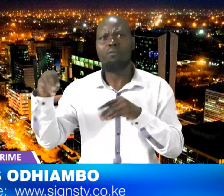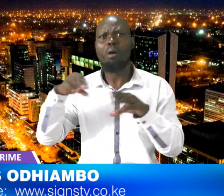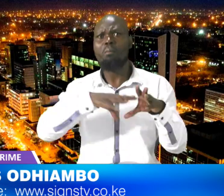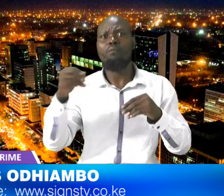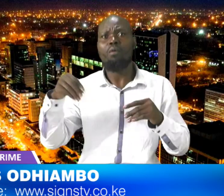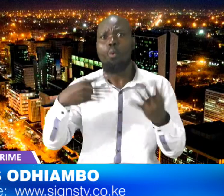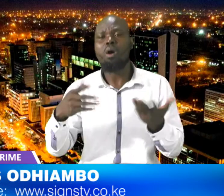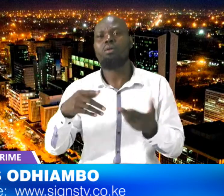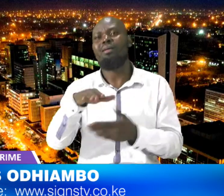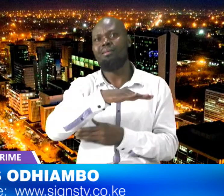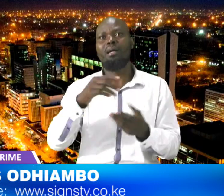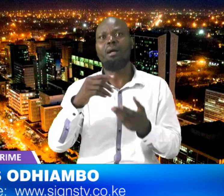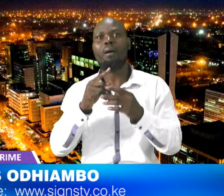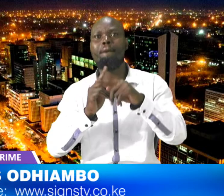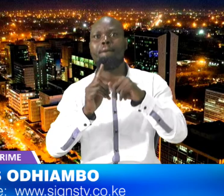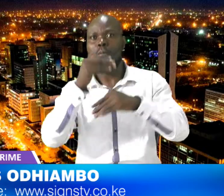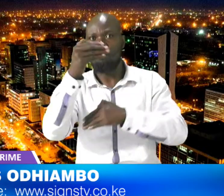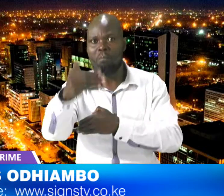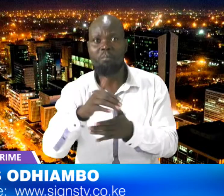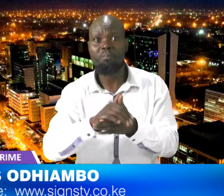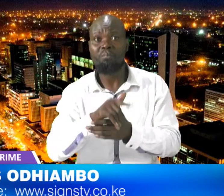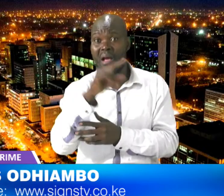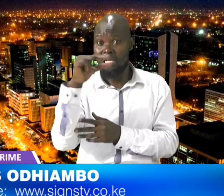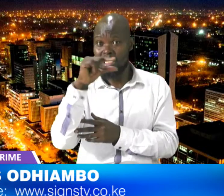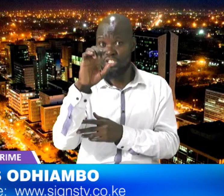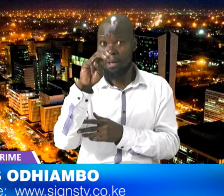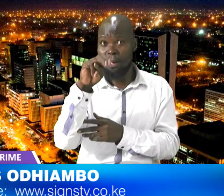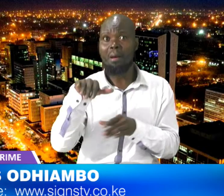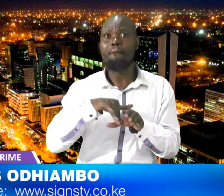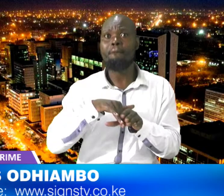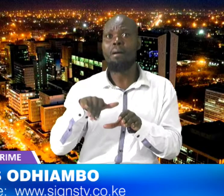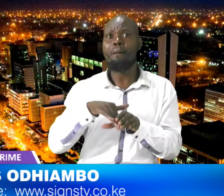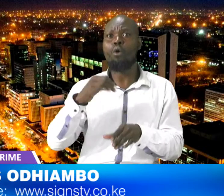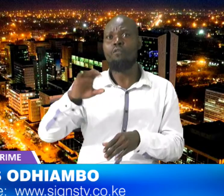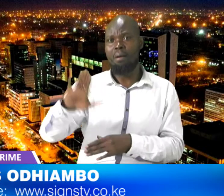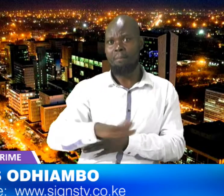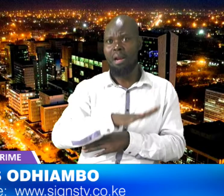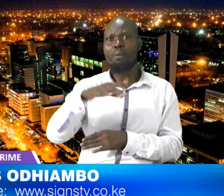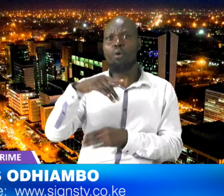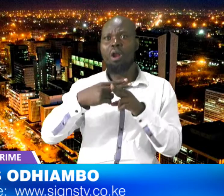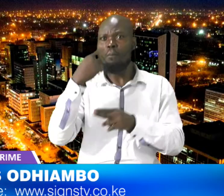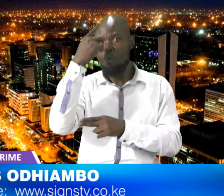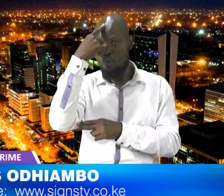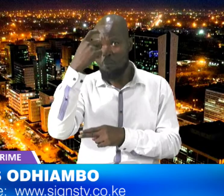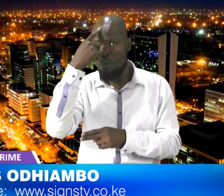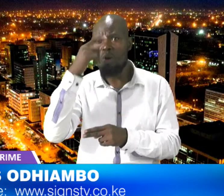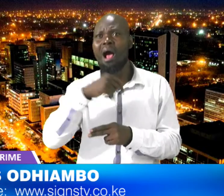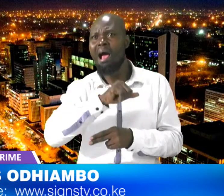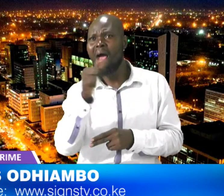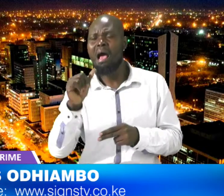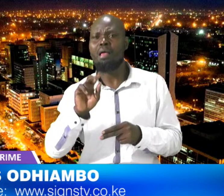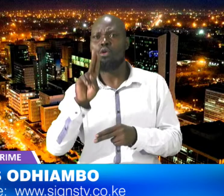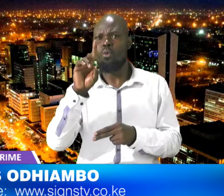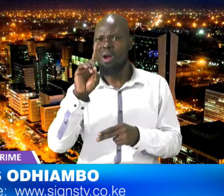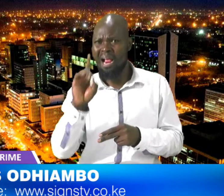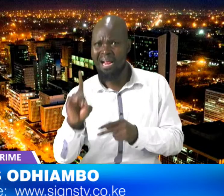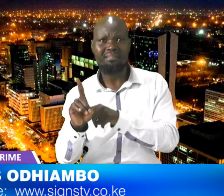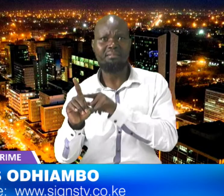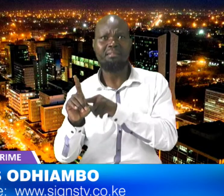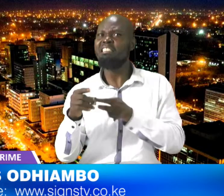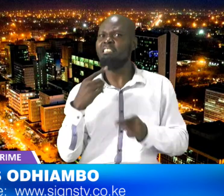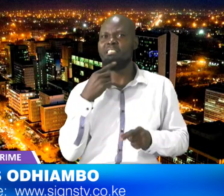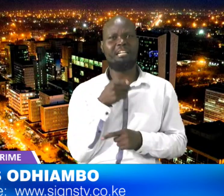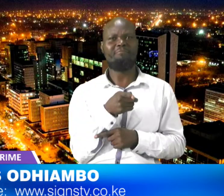the reputation of senior government officials with the aim of having them removed from their prestigious